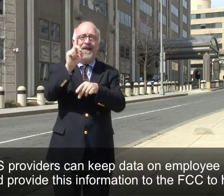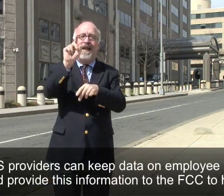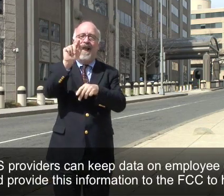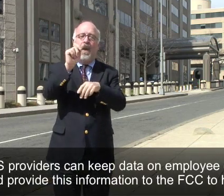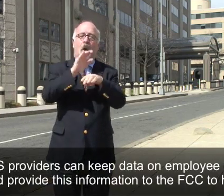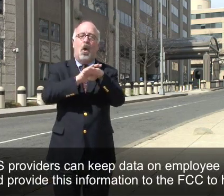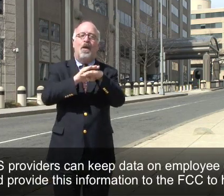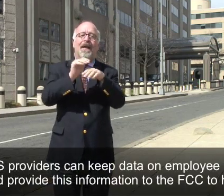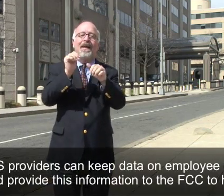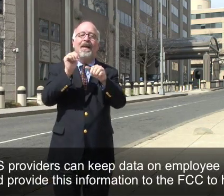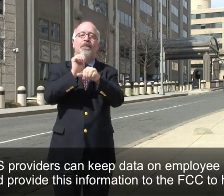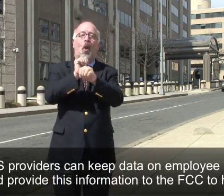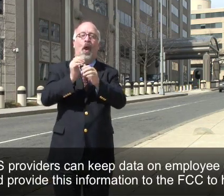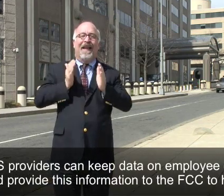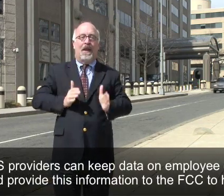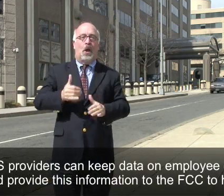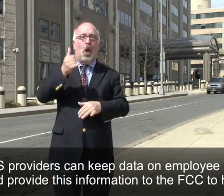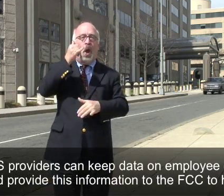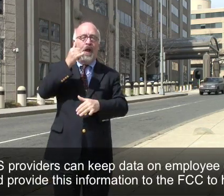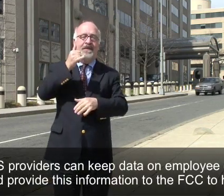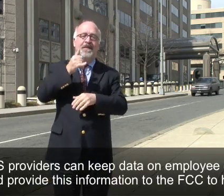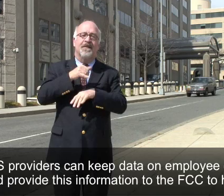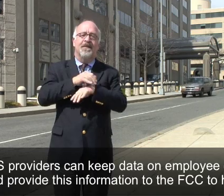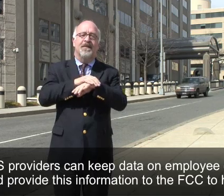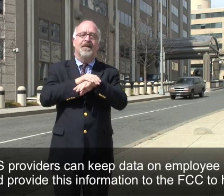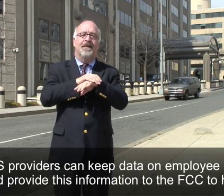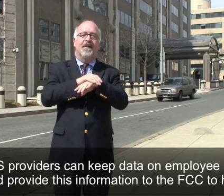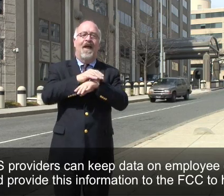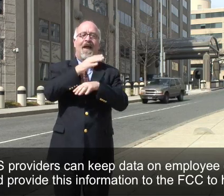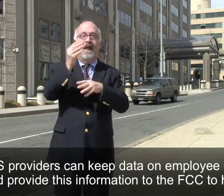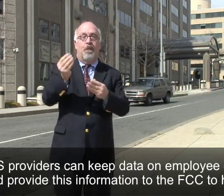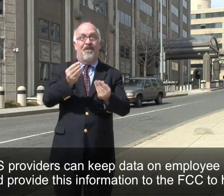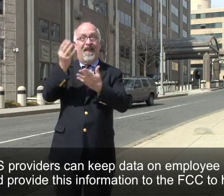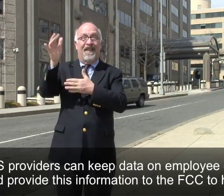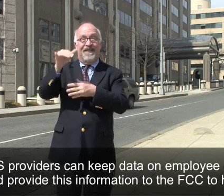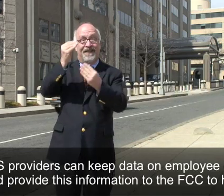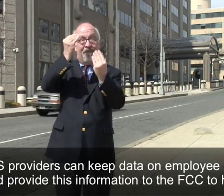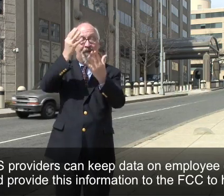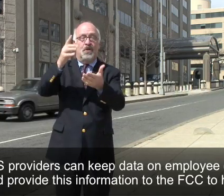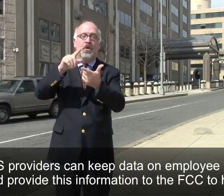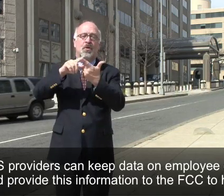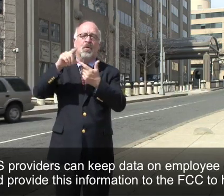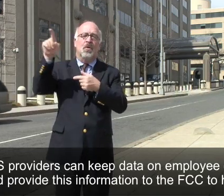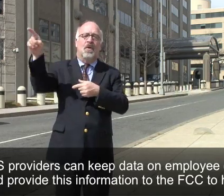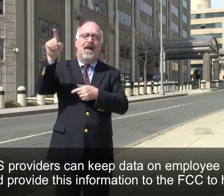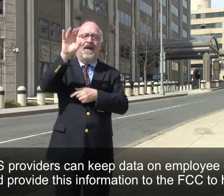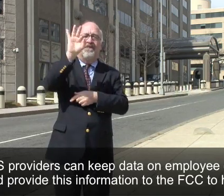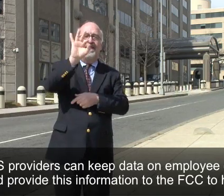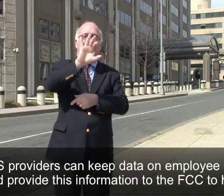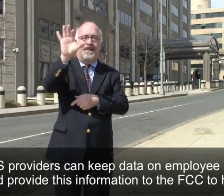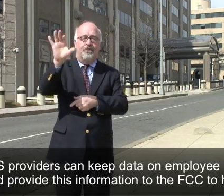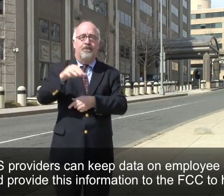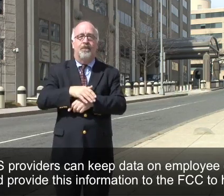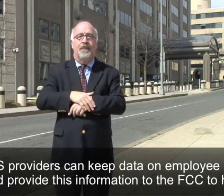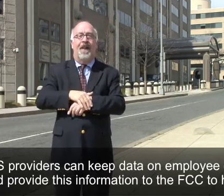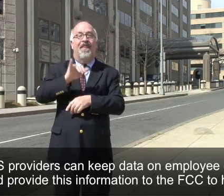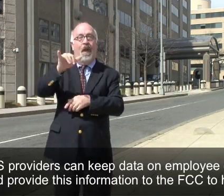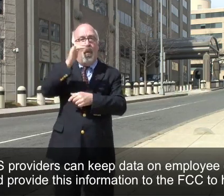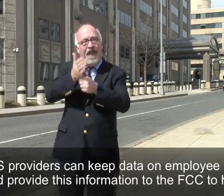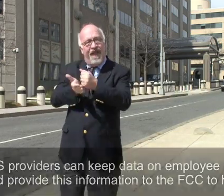keep data on employee calls and provide this information to the FCC